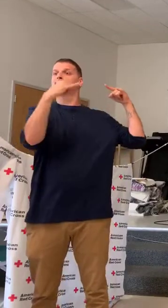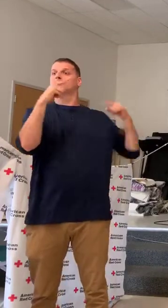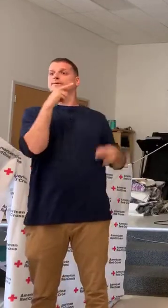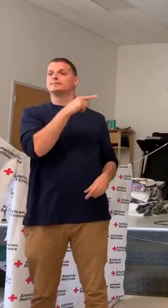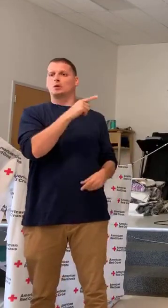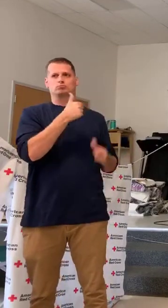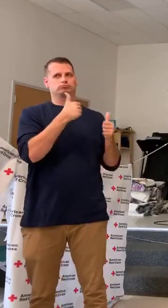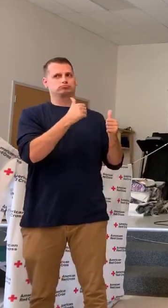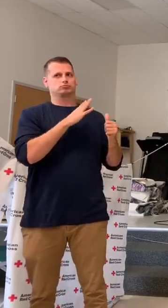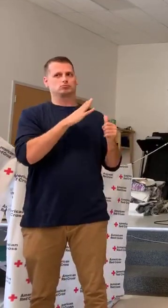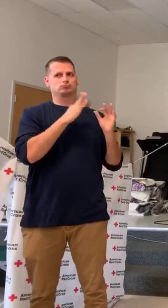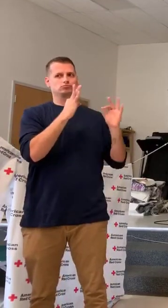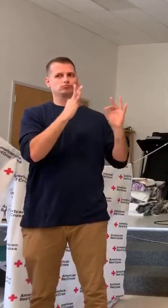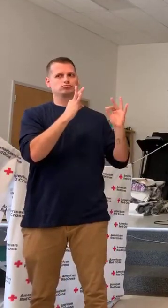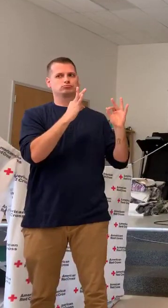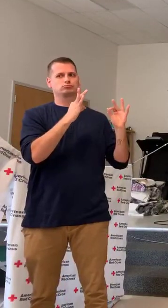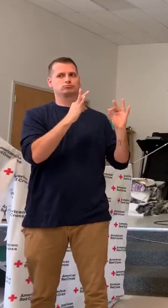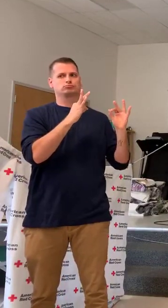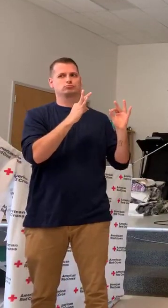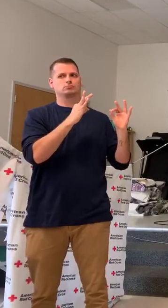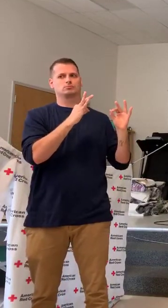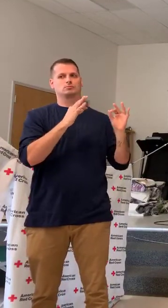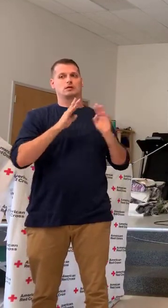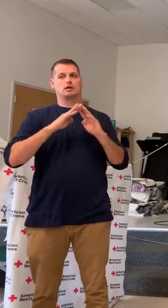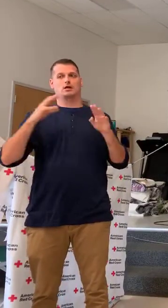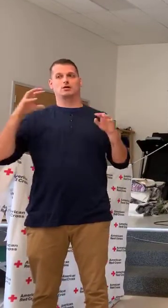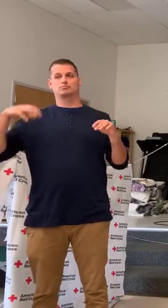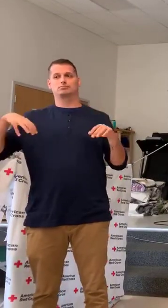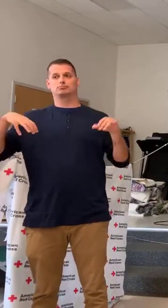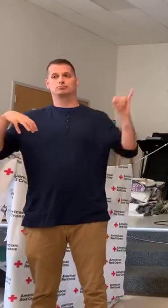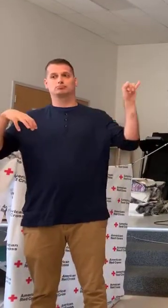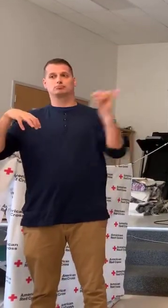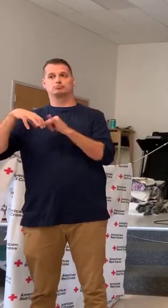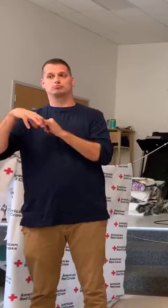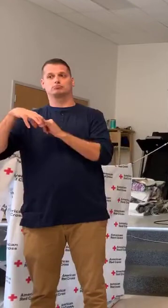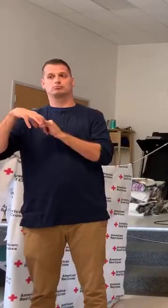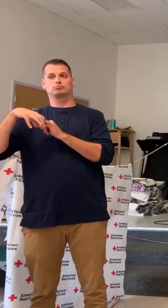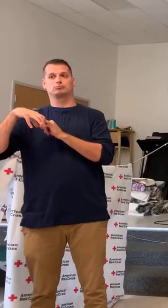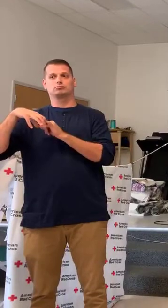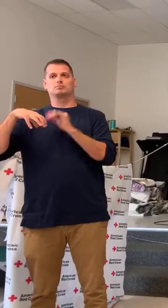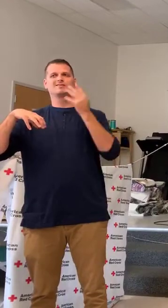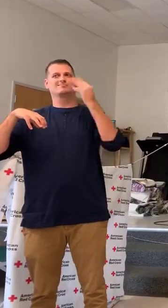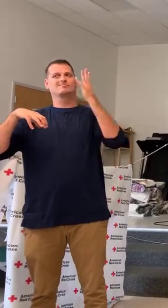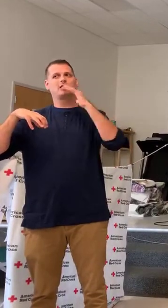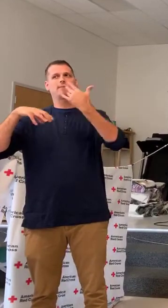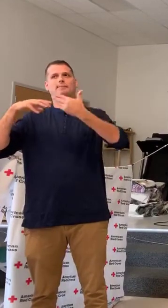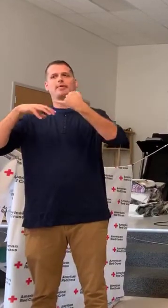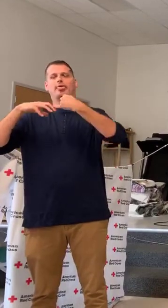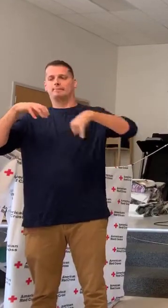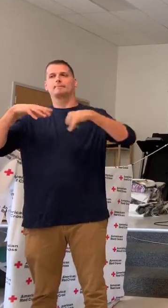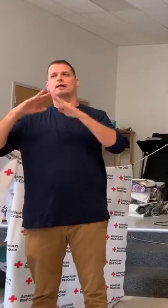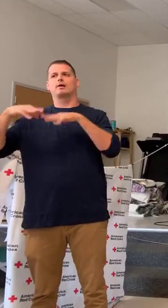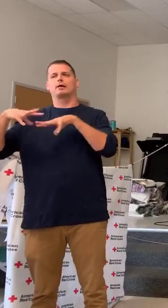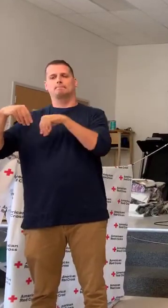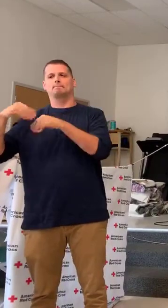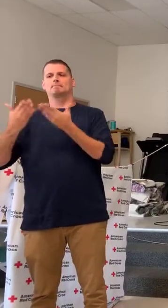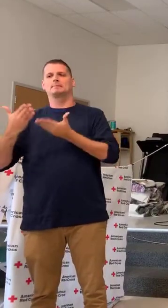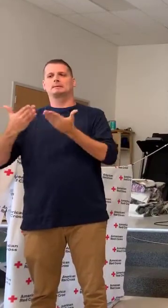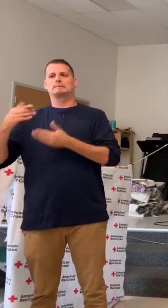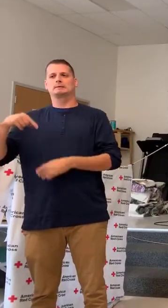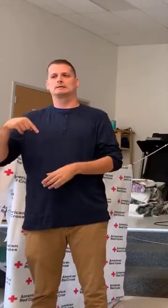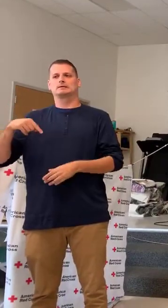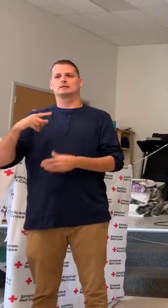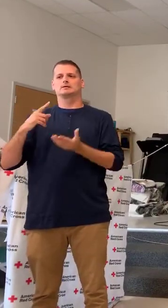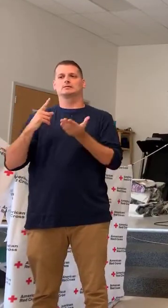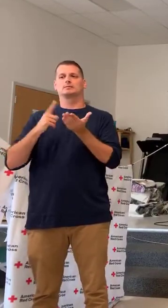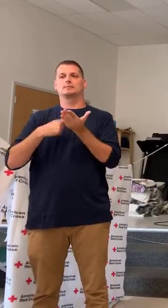taps. Some of those are underground and can be impacted. So they didn't know, you can't do one without the other. You have to do one to then know what the others are. Well, the Hidden Hills